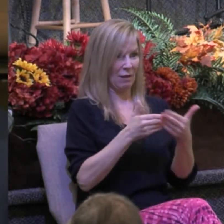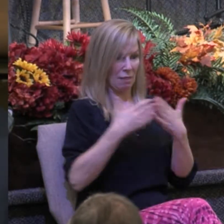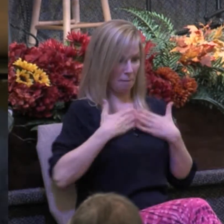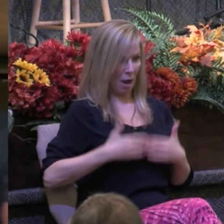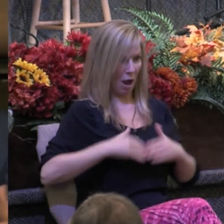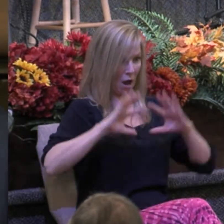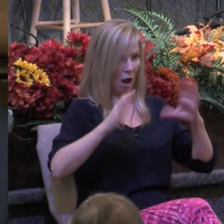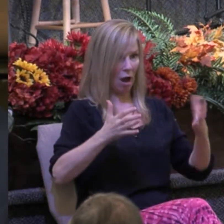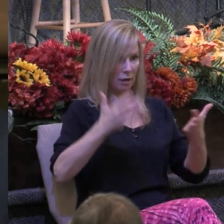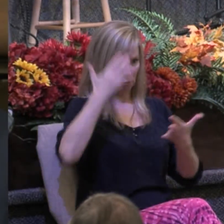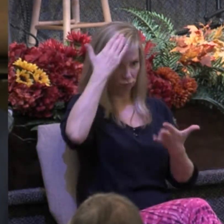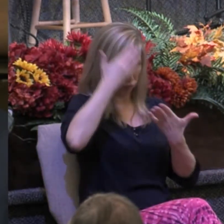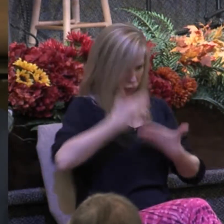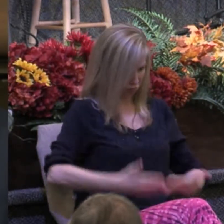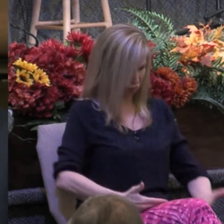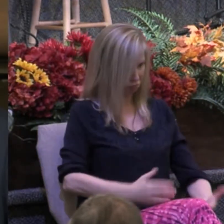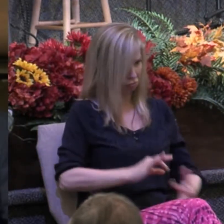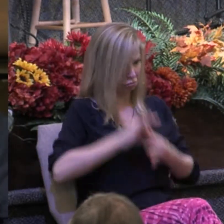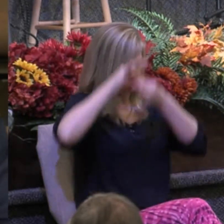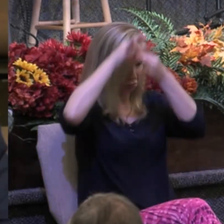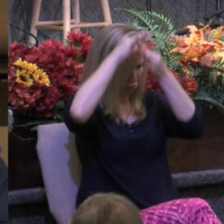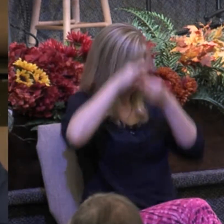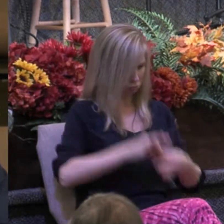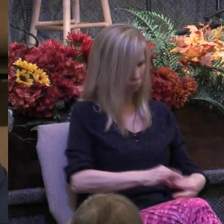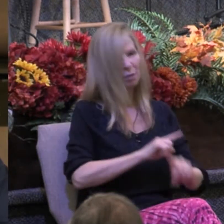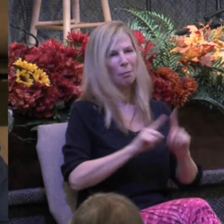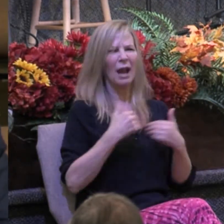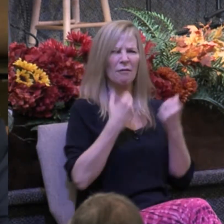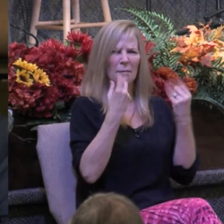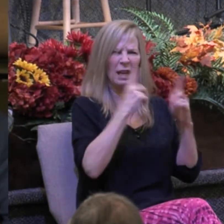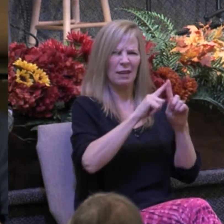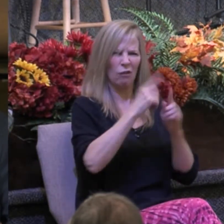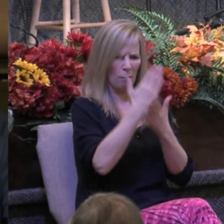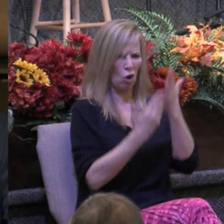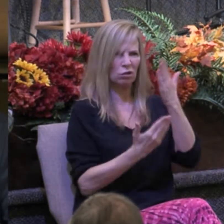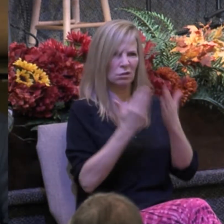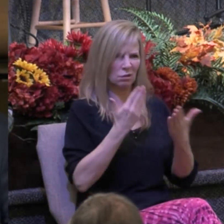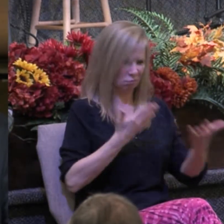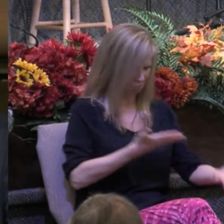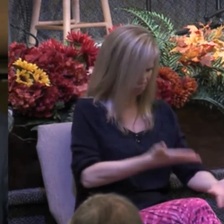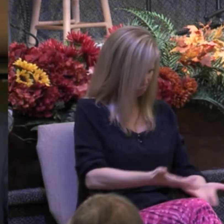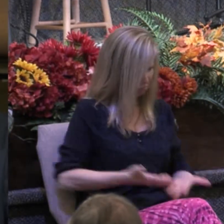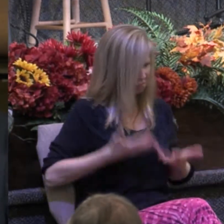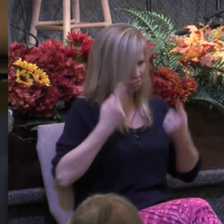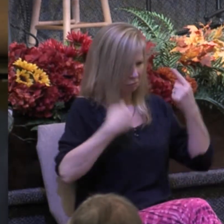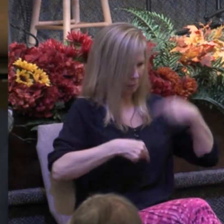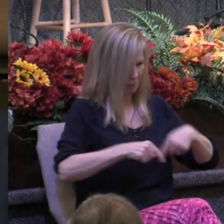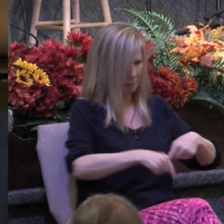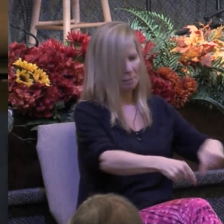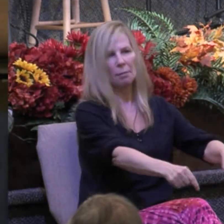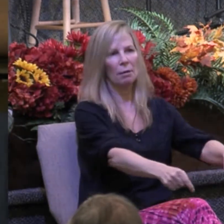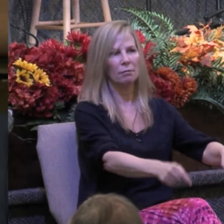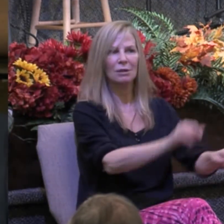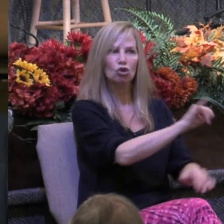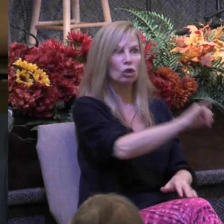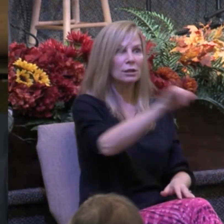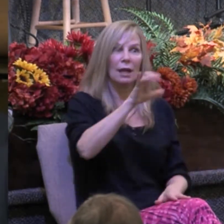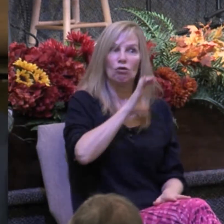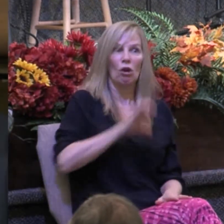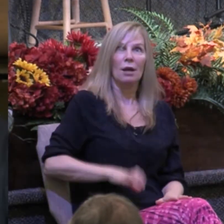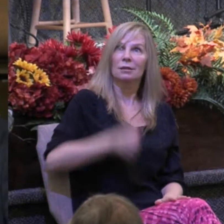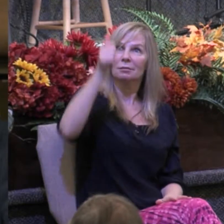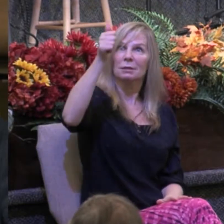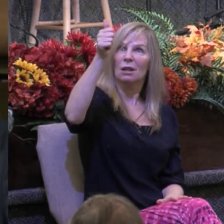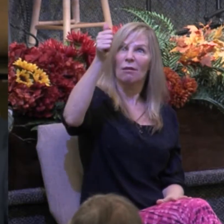one and yet has many members, and all the members of the body, though they are many, are one body, so also is Christ. For by